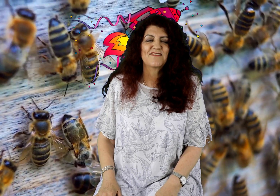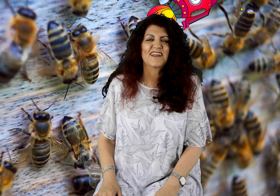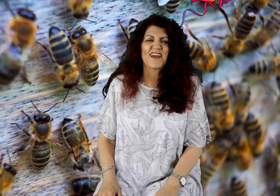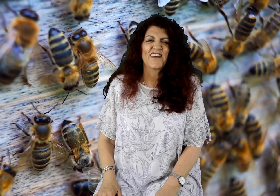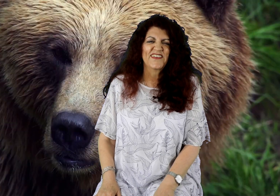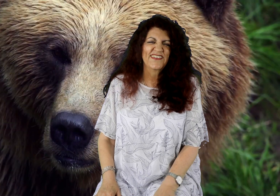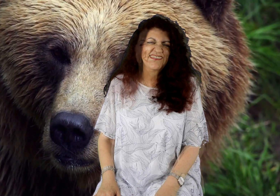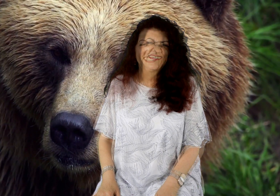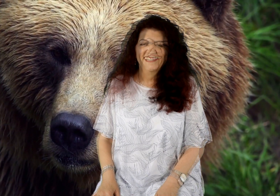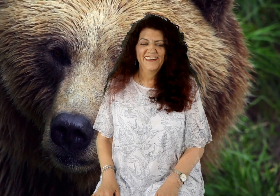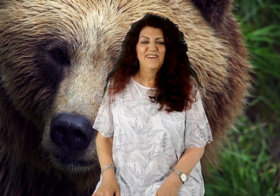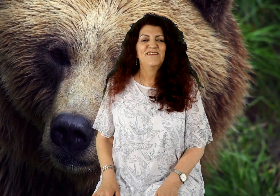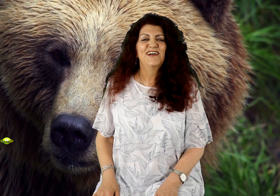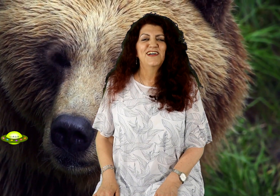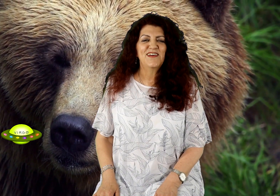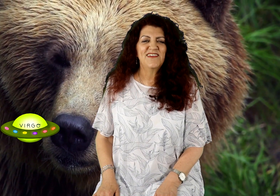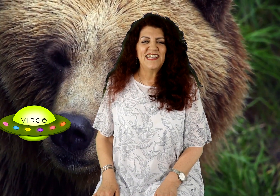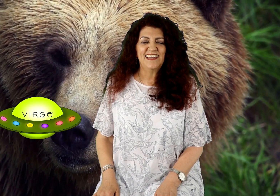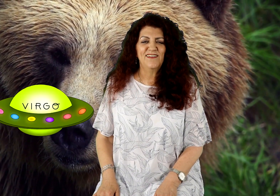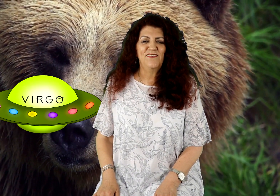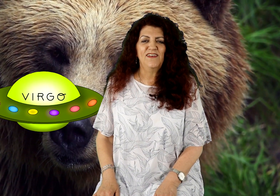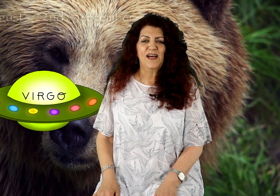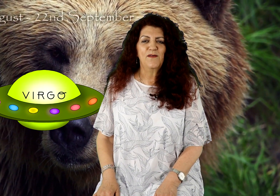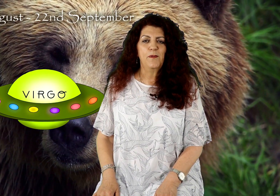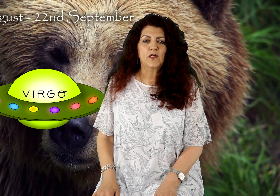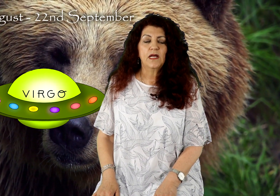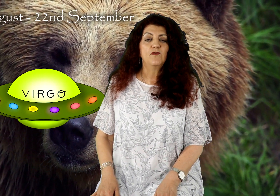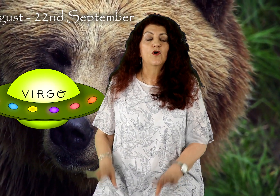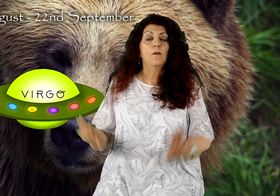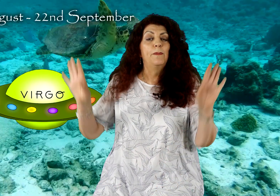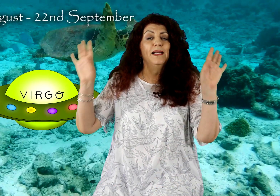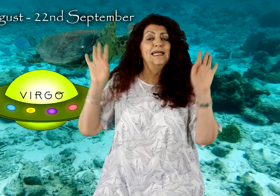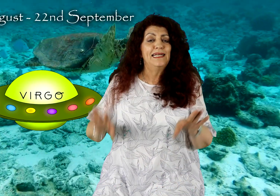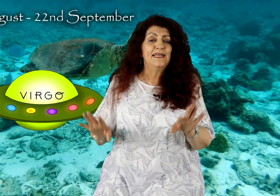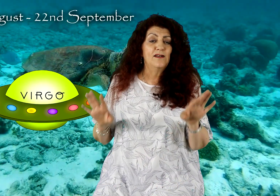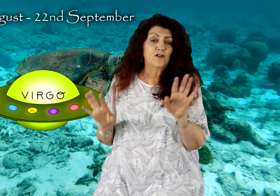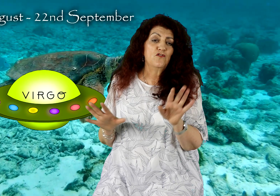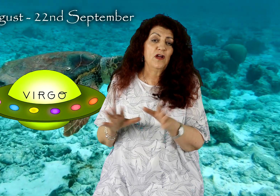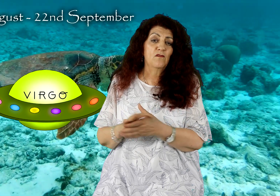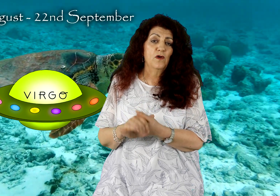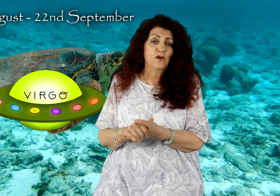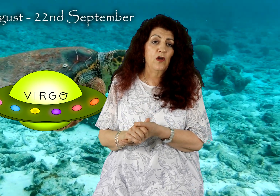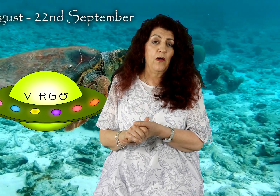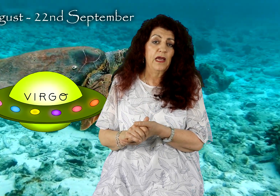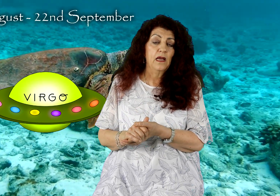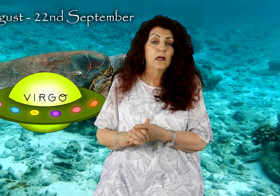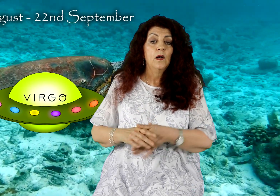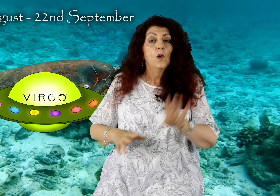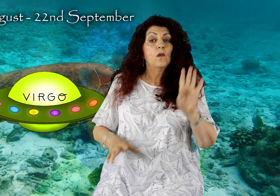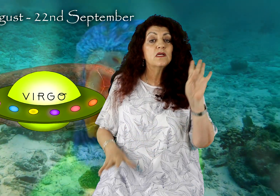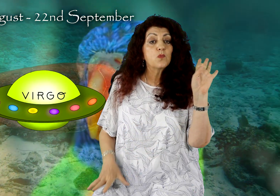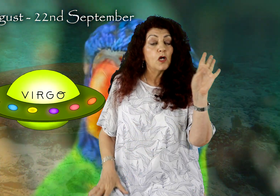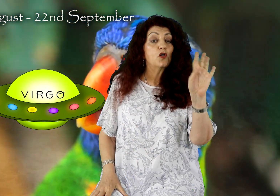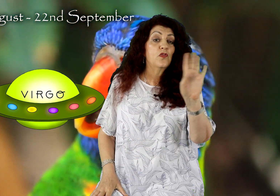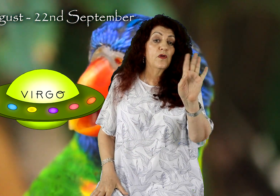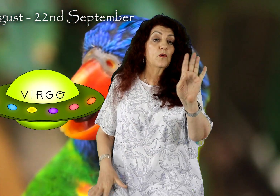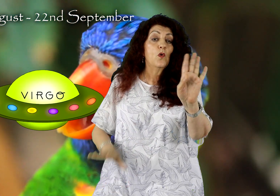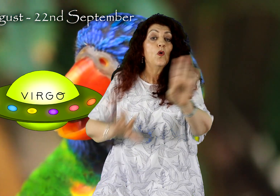for Leo. Virgo, my little flower pot, have you completely lost track of where you're going? Well, there's one good thing with all the